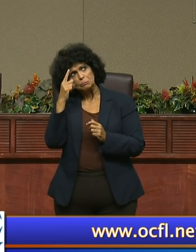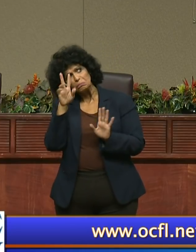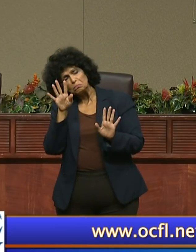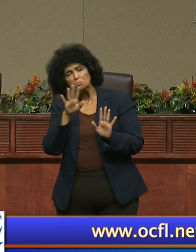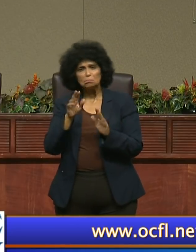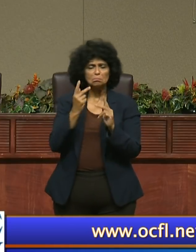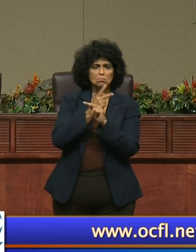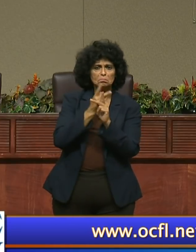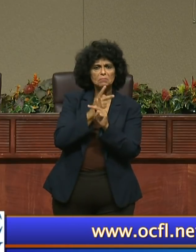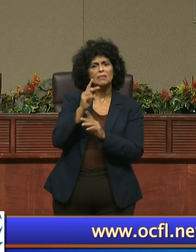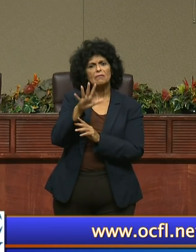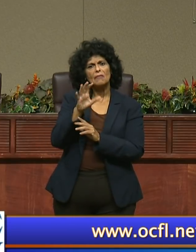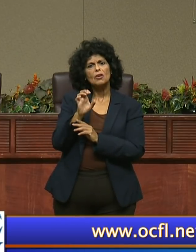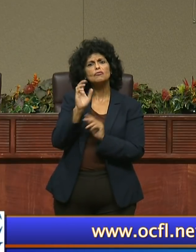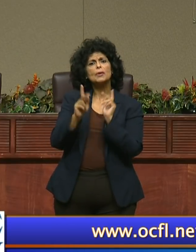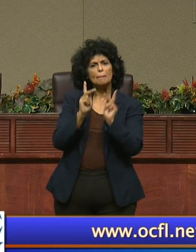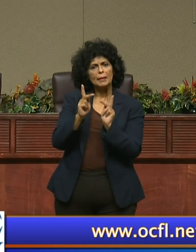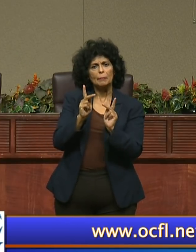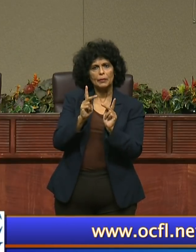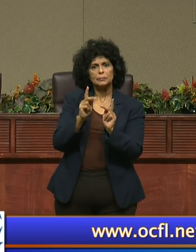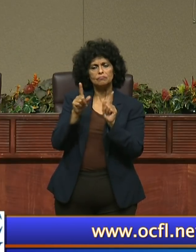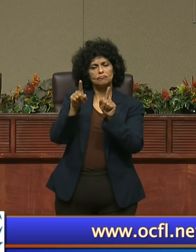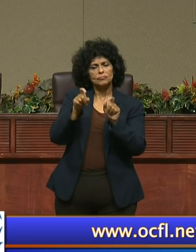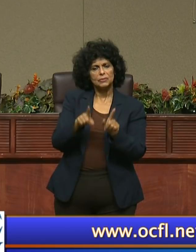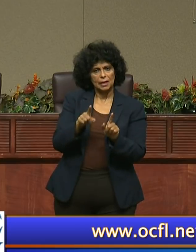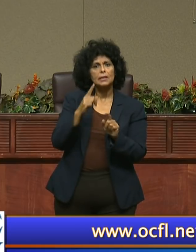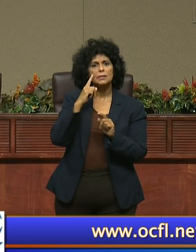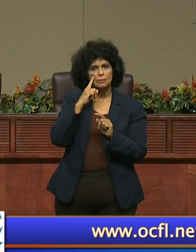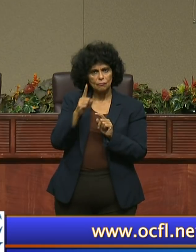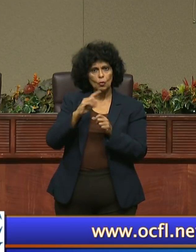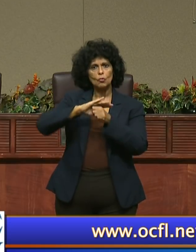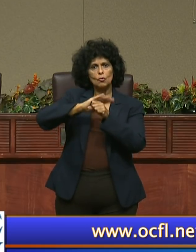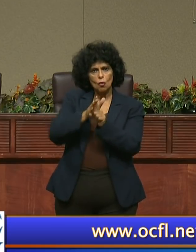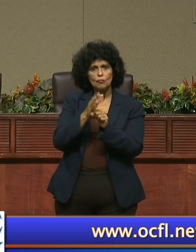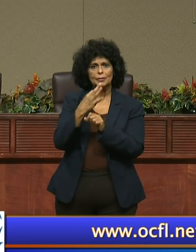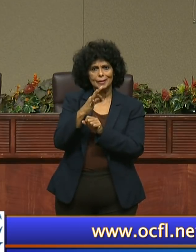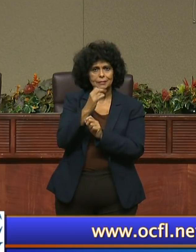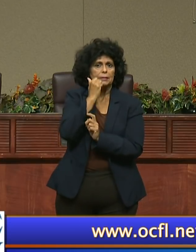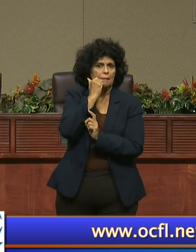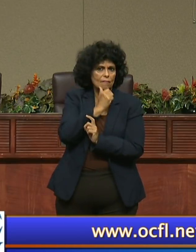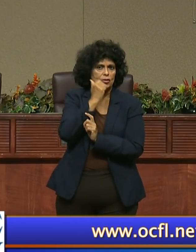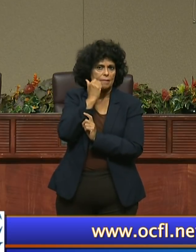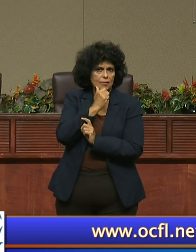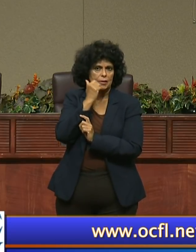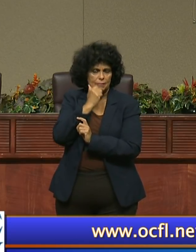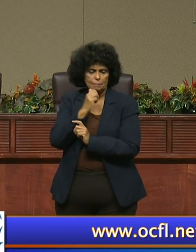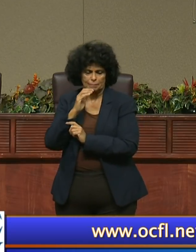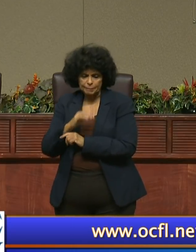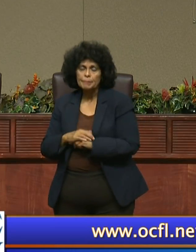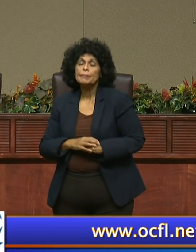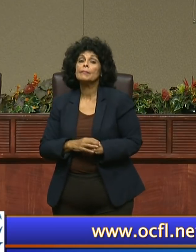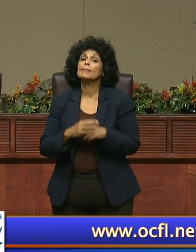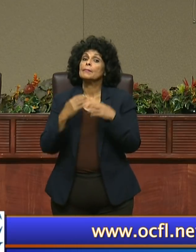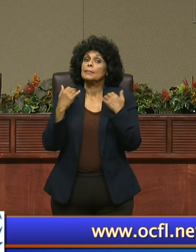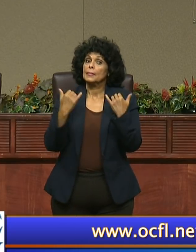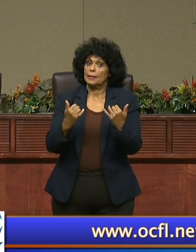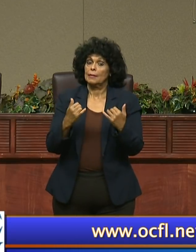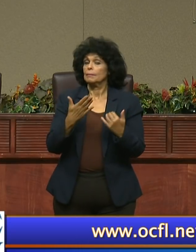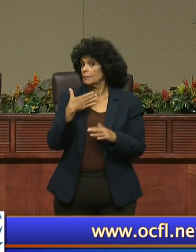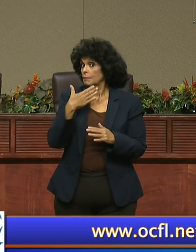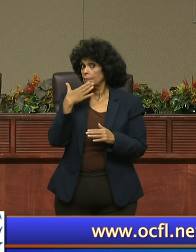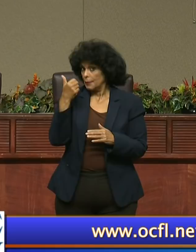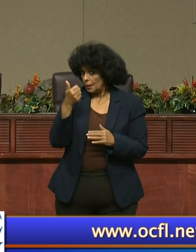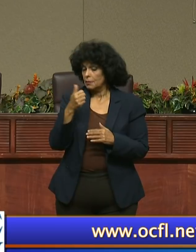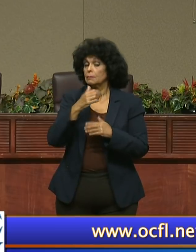people being tested for COVID-19 each day. It is best to go online and